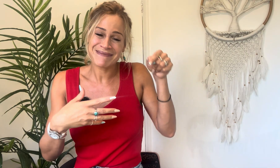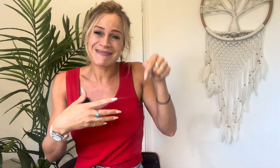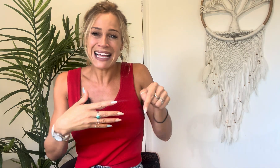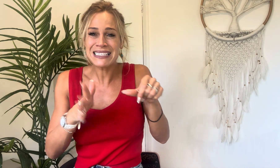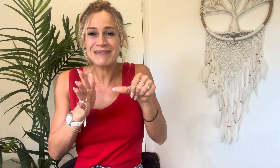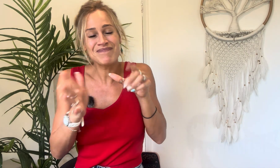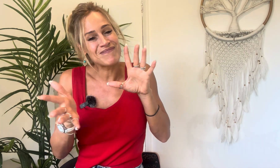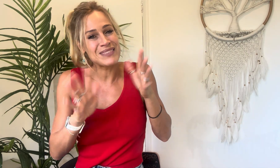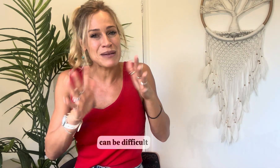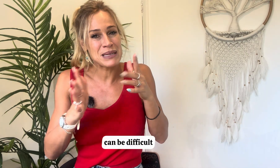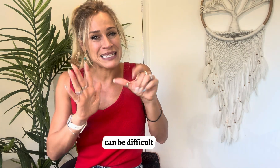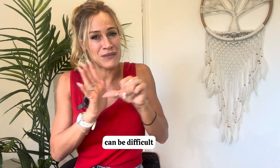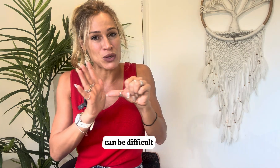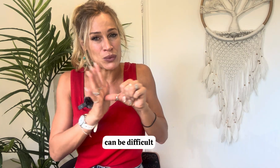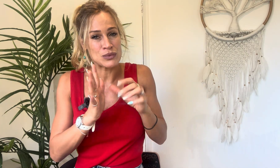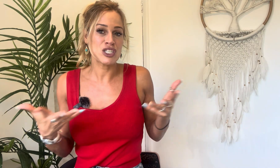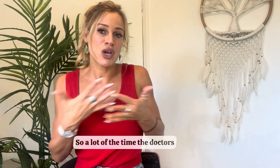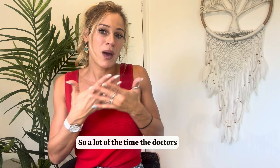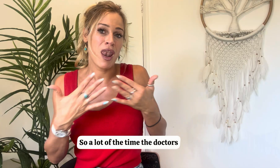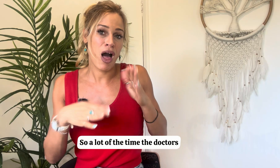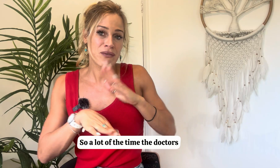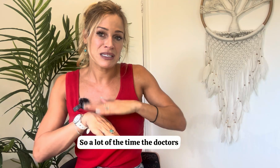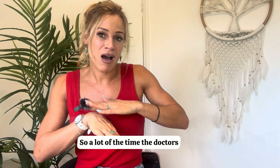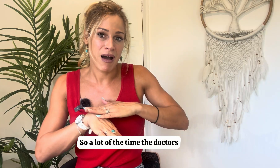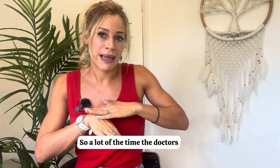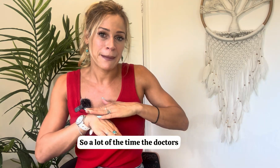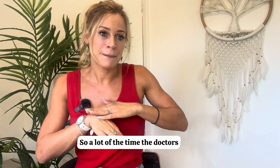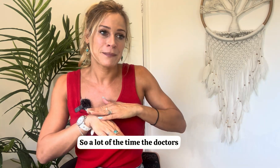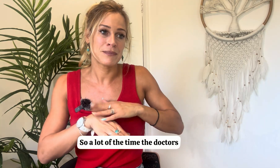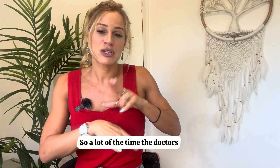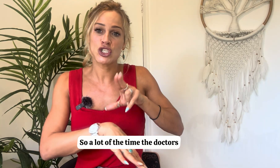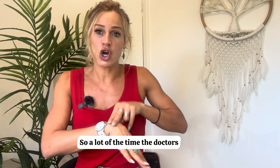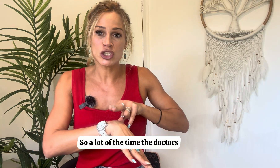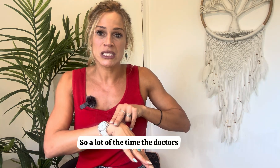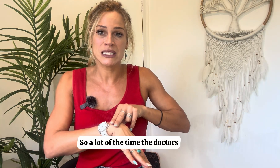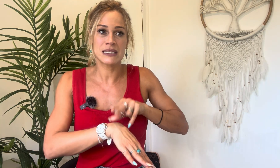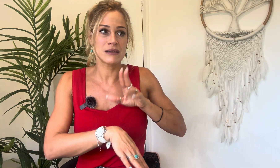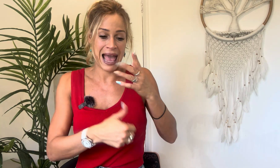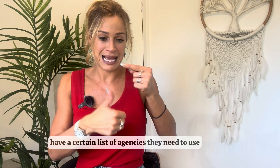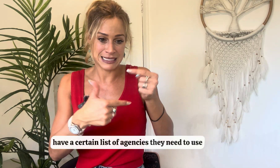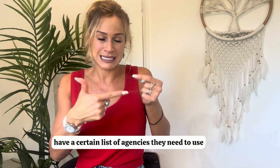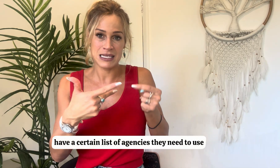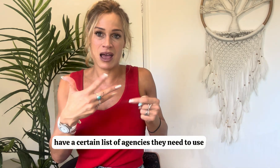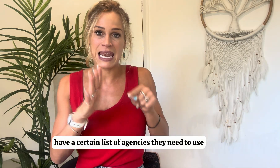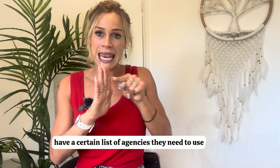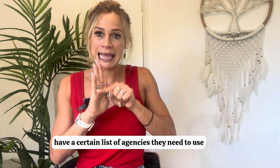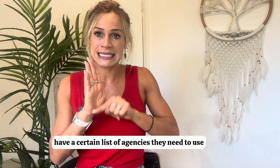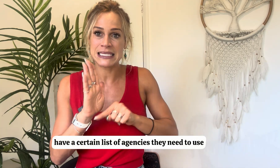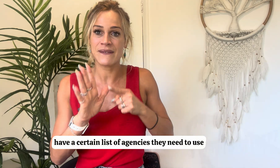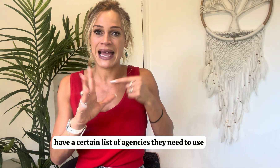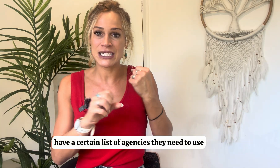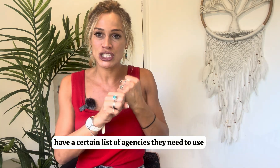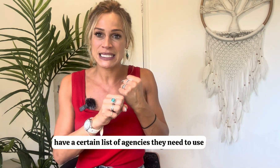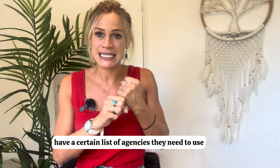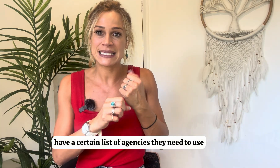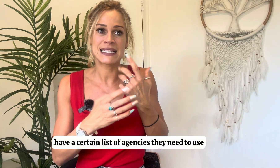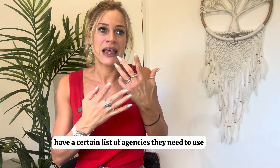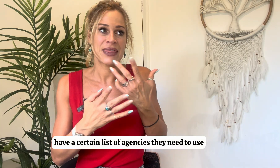That can be difficult. So a lot of the time, the doctors has a certain list of agencies they need